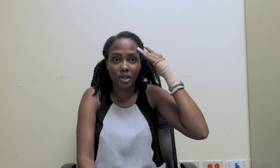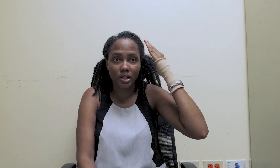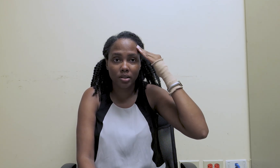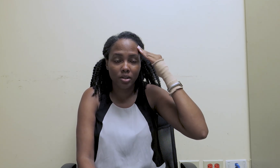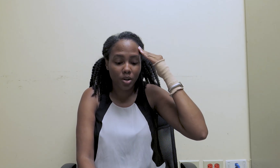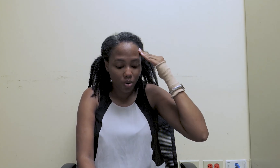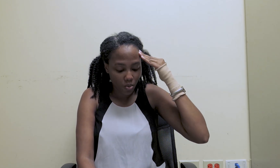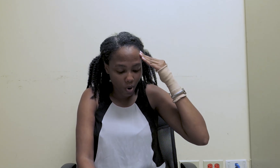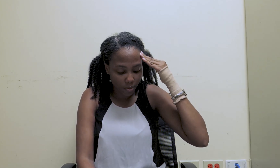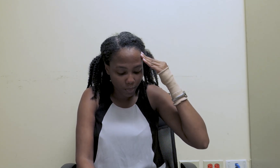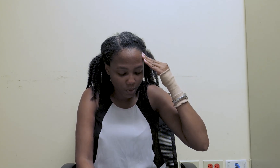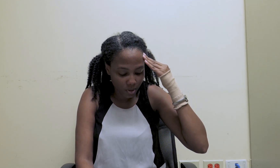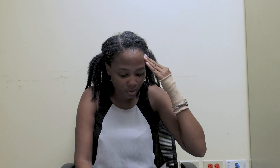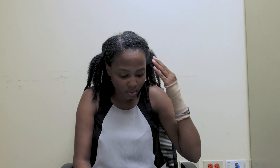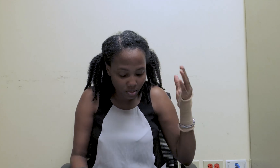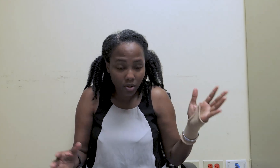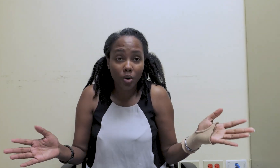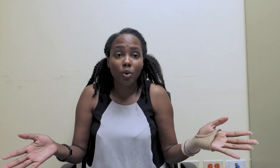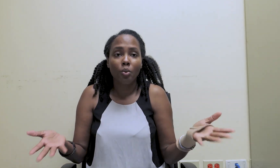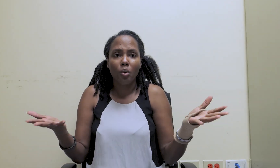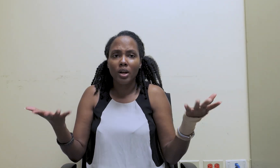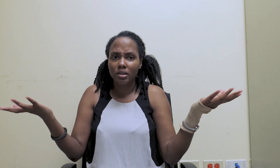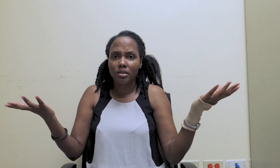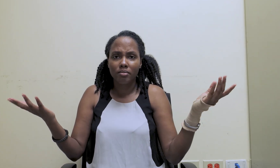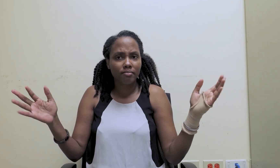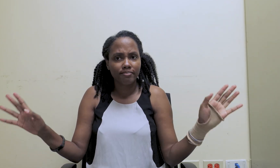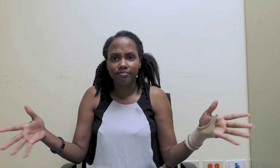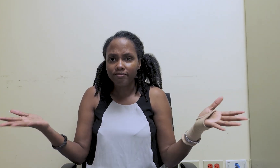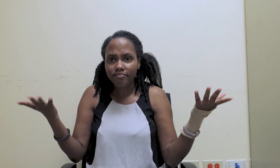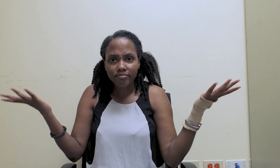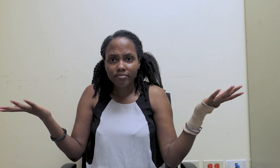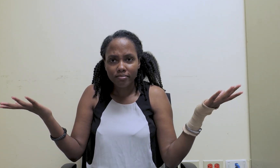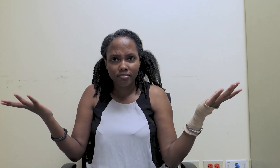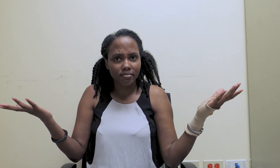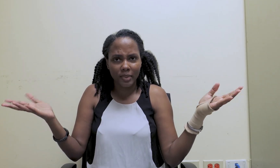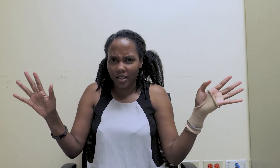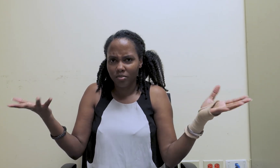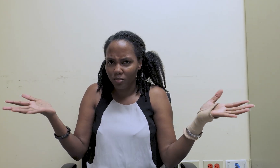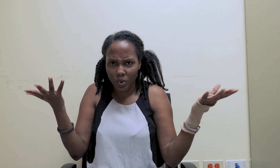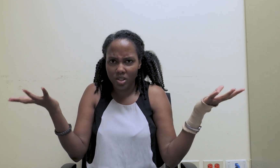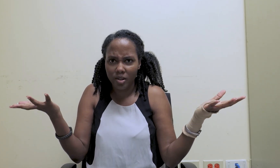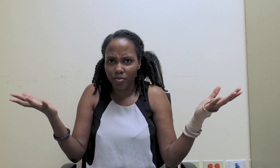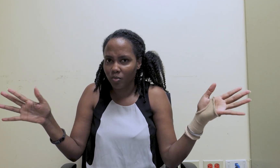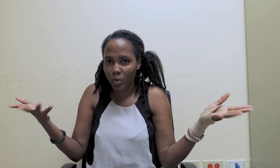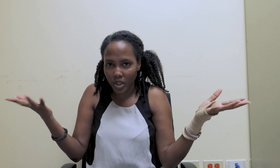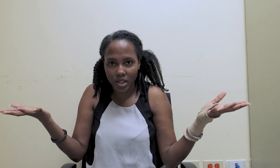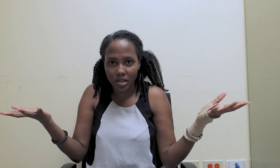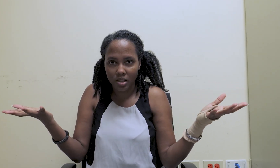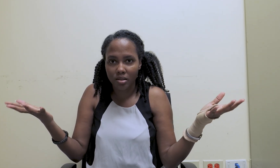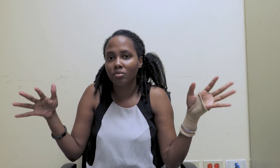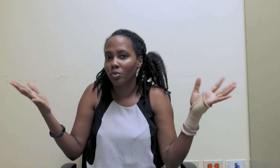literally, what miracles? What? Like, what's up? What is it?